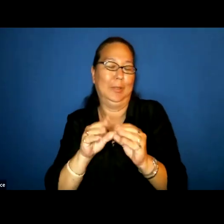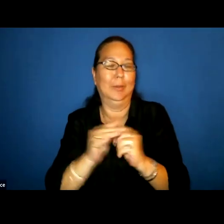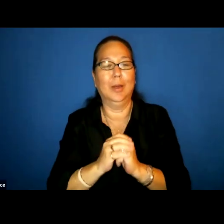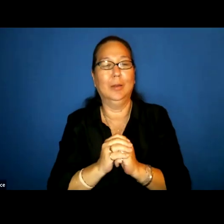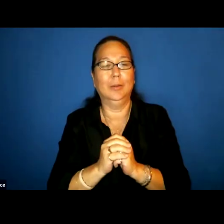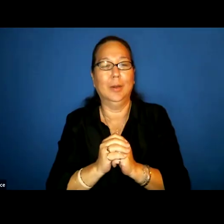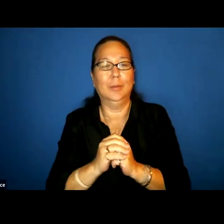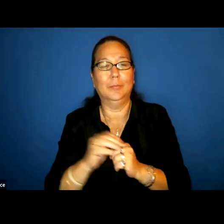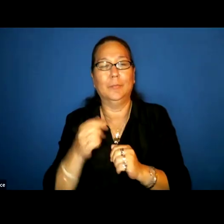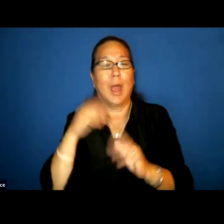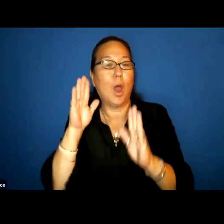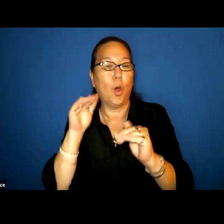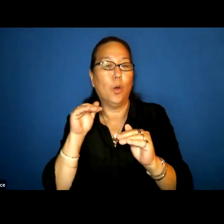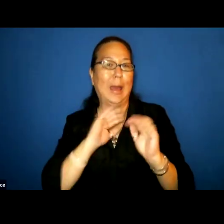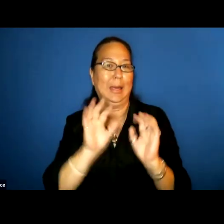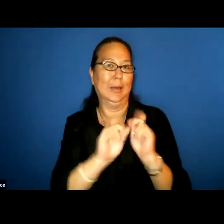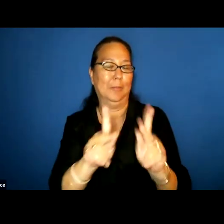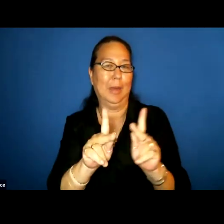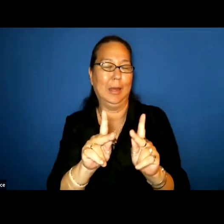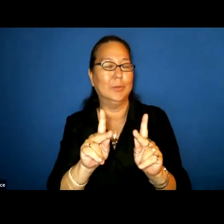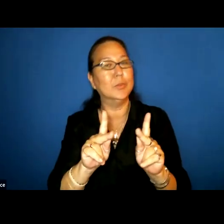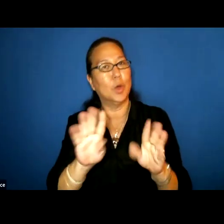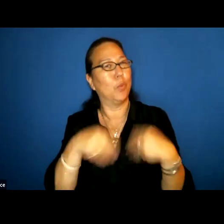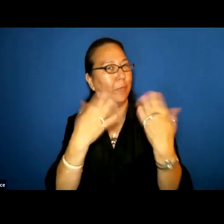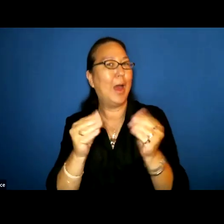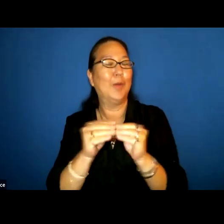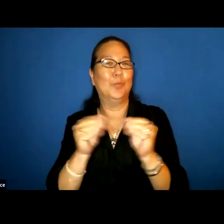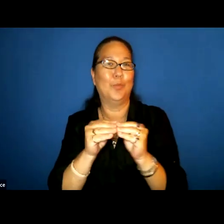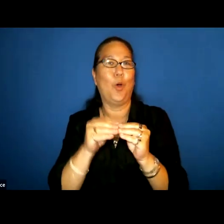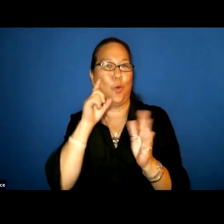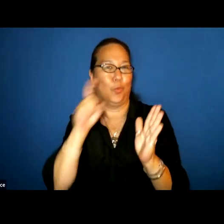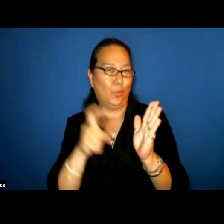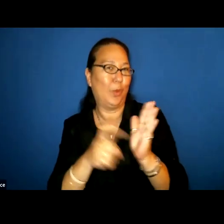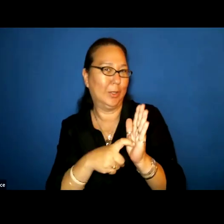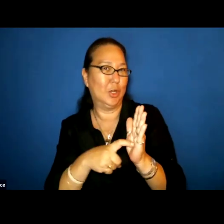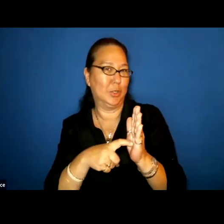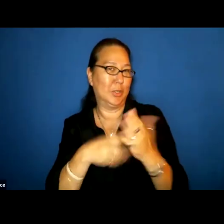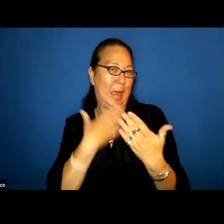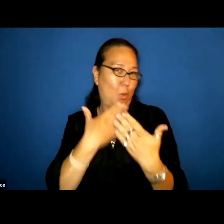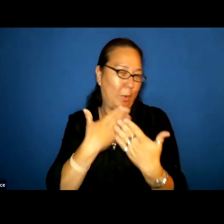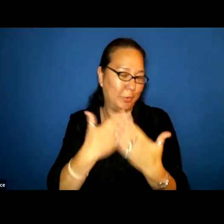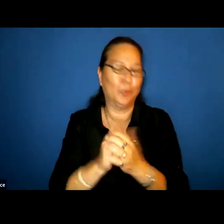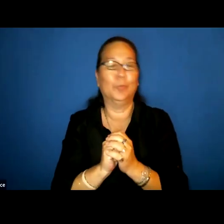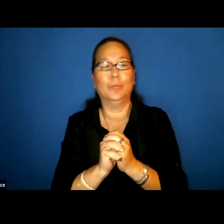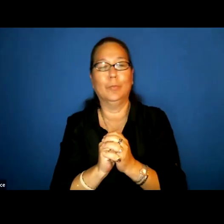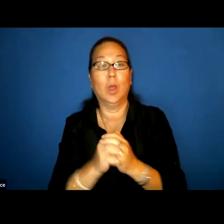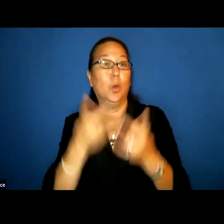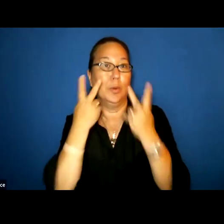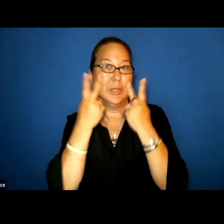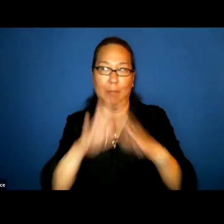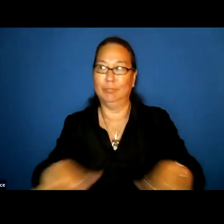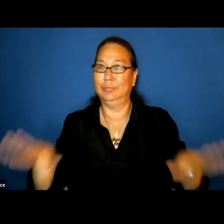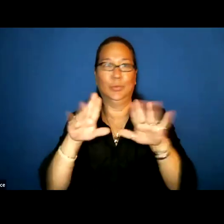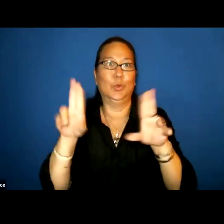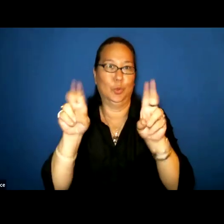to offer some more recognition and gratitude. We have seen all around the country that it is a